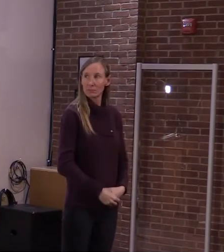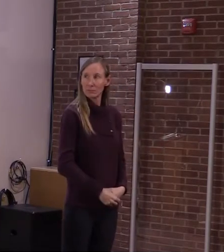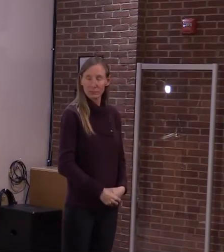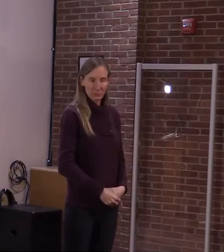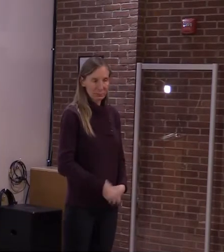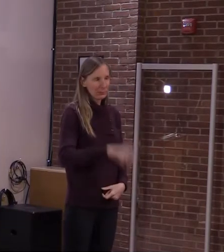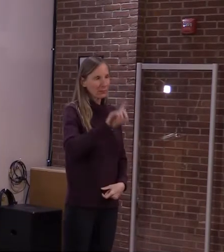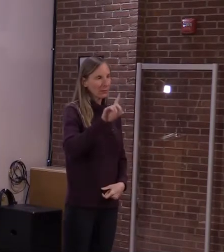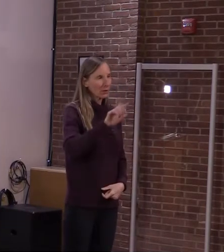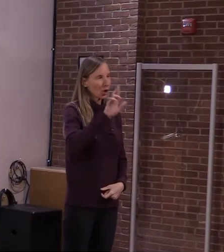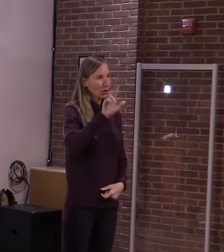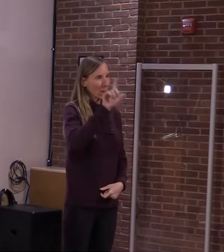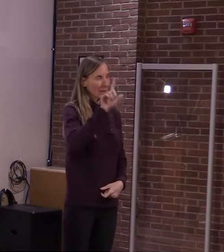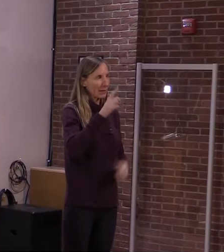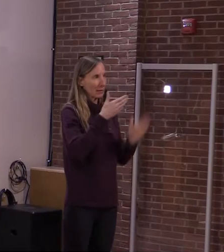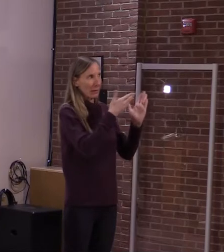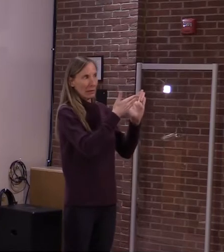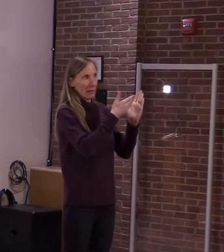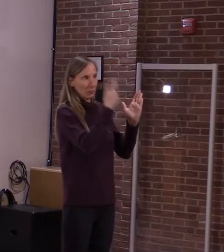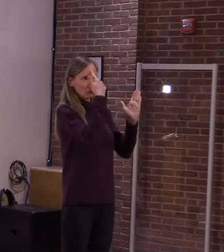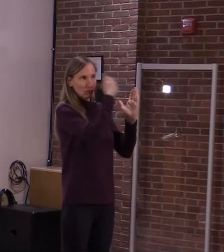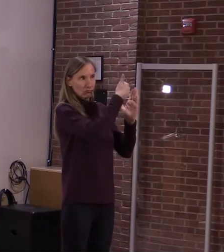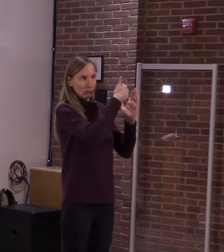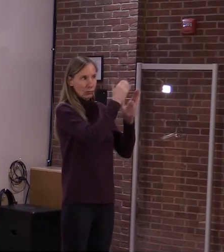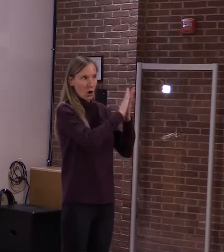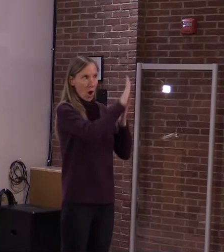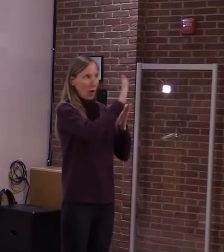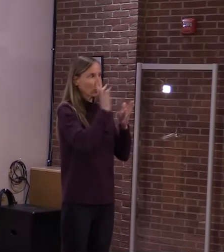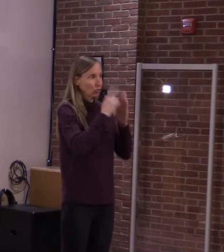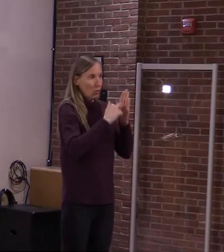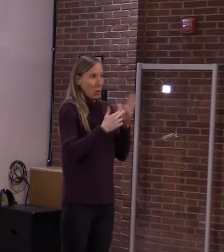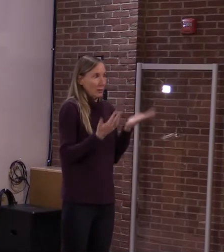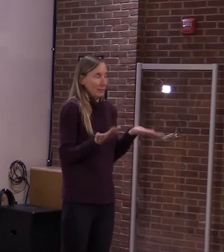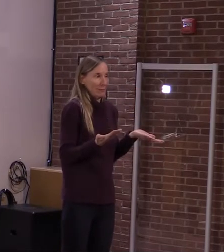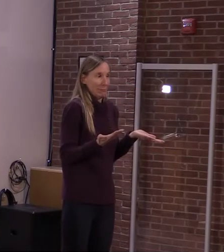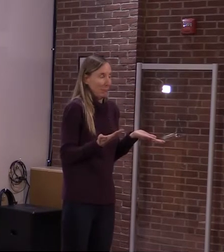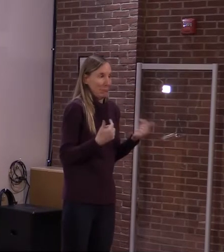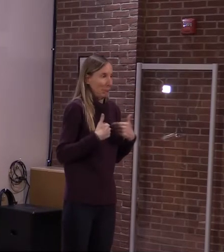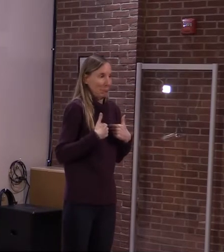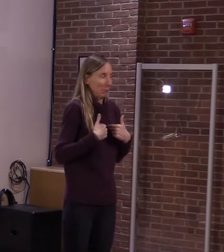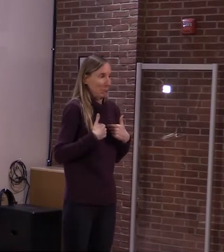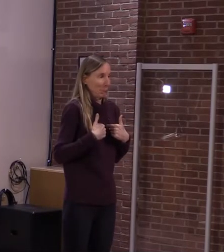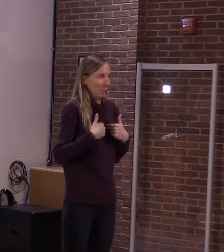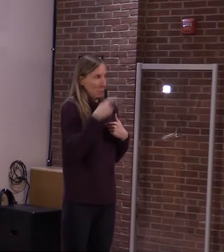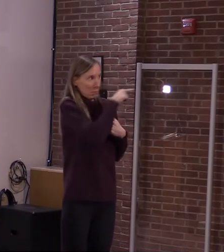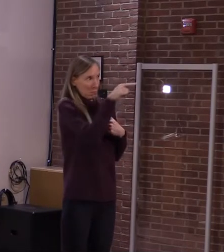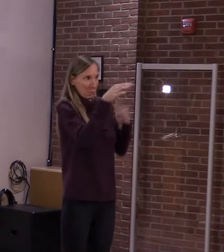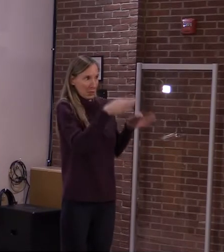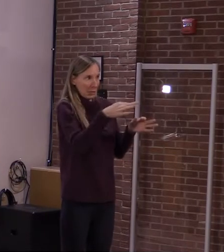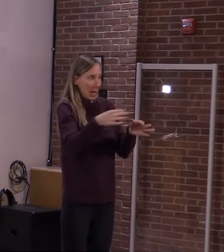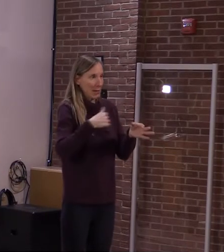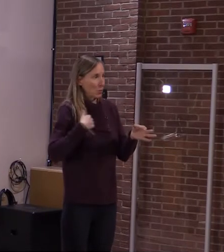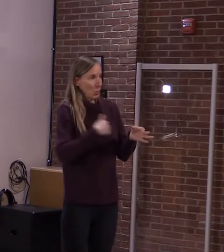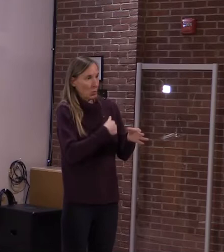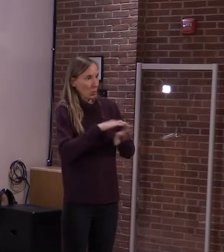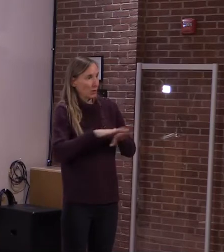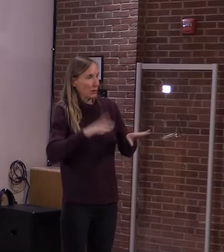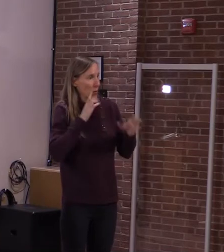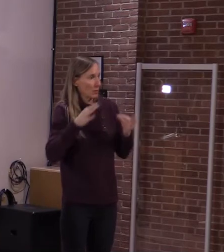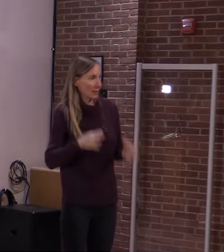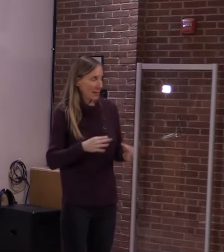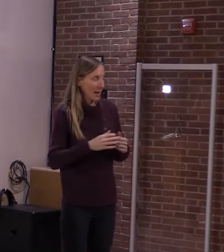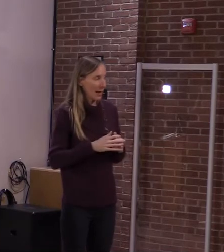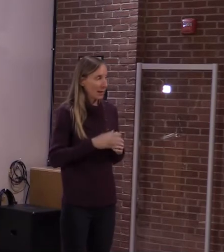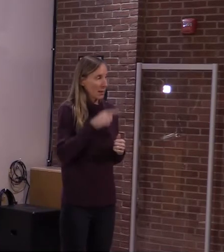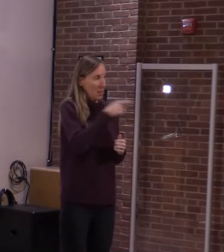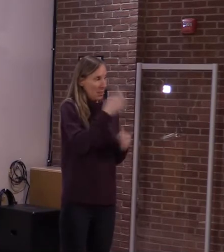I would say that it has to do with the rules that the campus has set. Because they can set their own rules regarding how